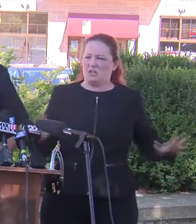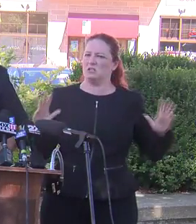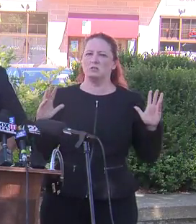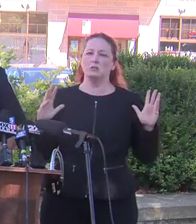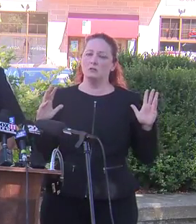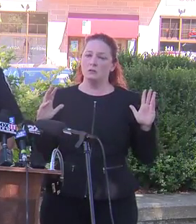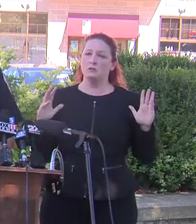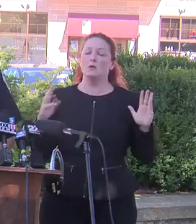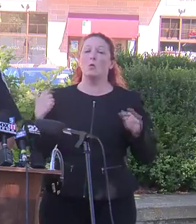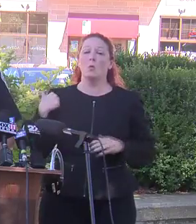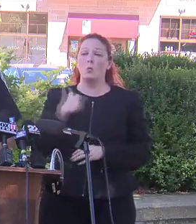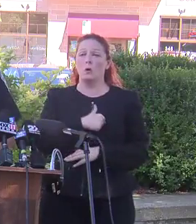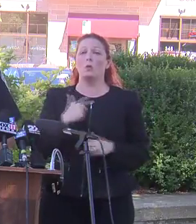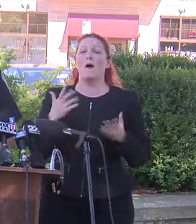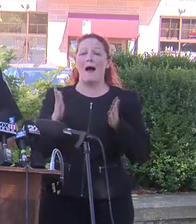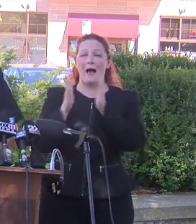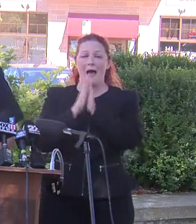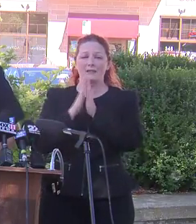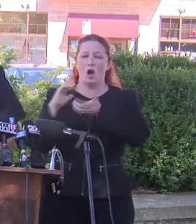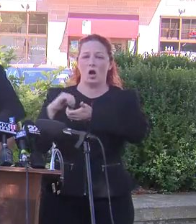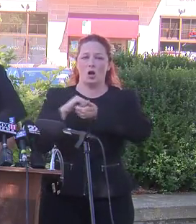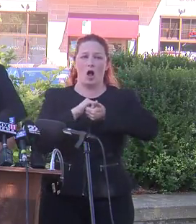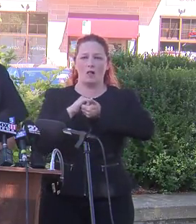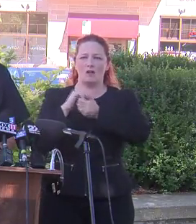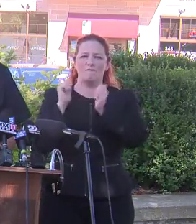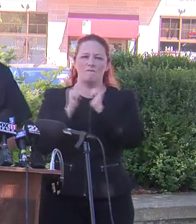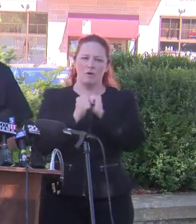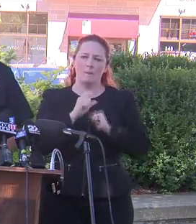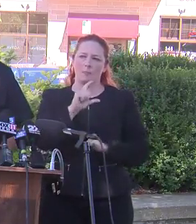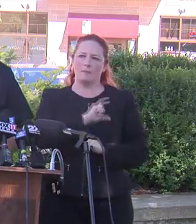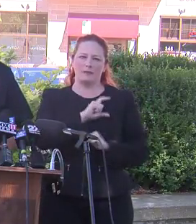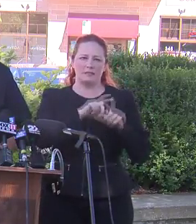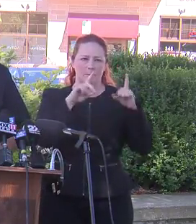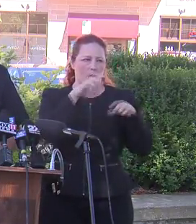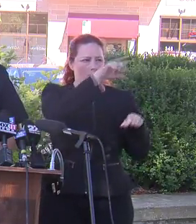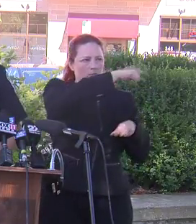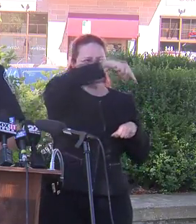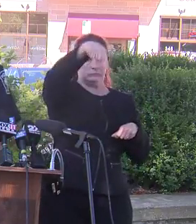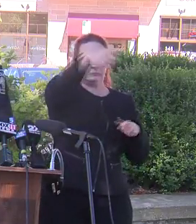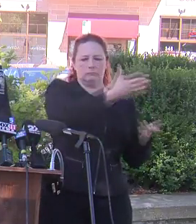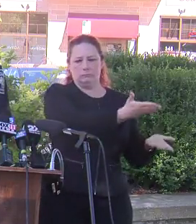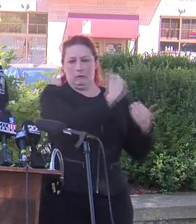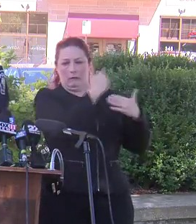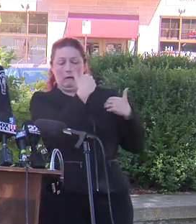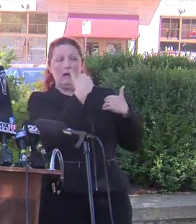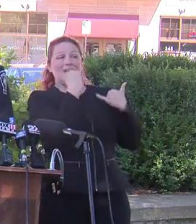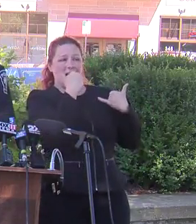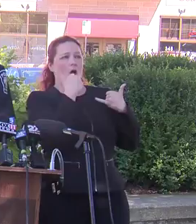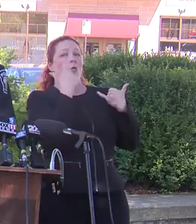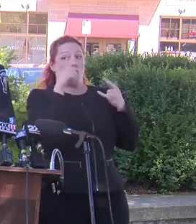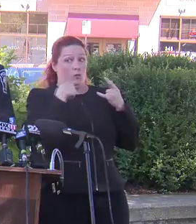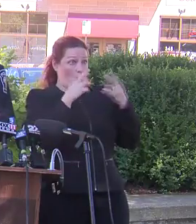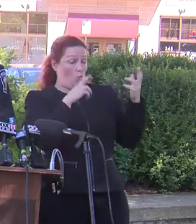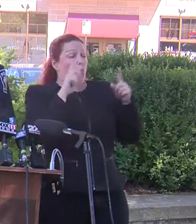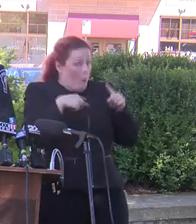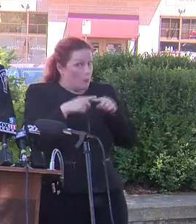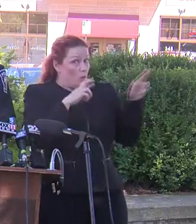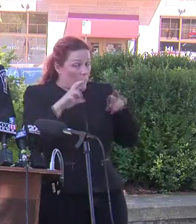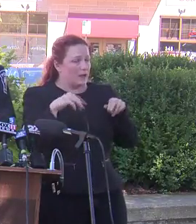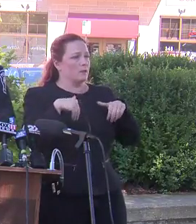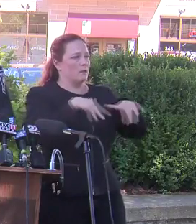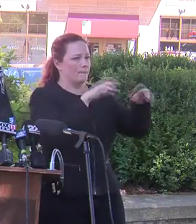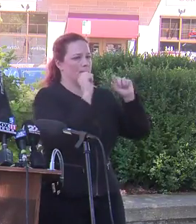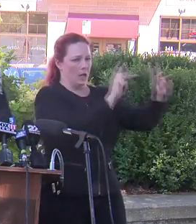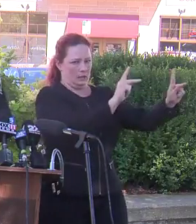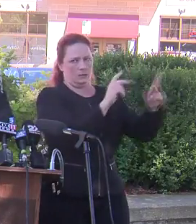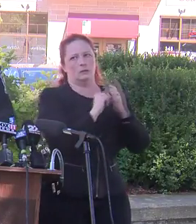security fence, we're going to ask our partners from the law enforcement community that have helped us out that they can go back to their communities, and we're going to